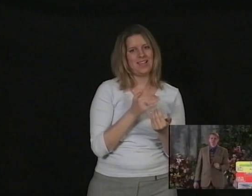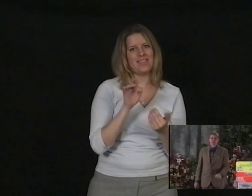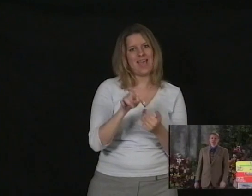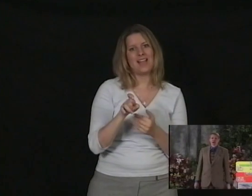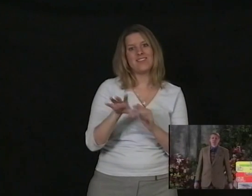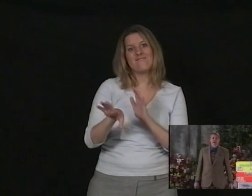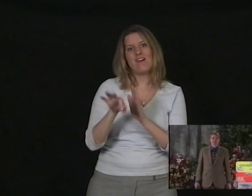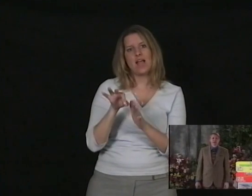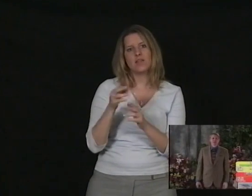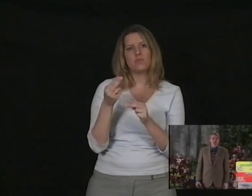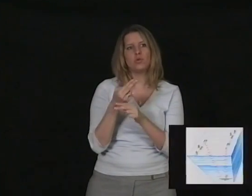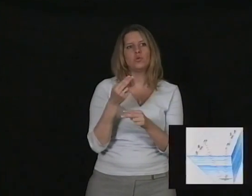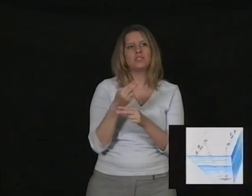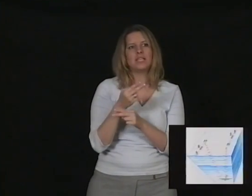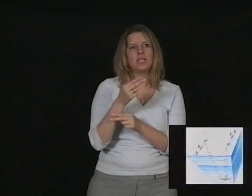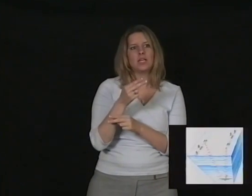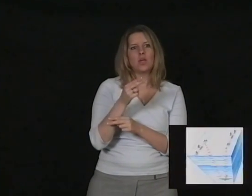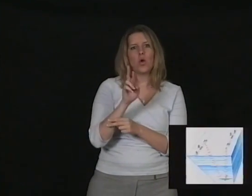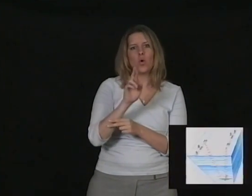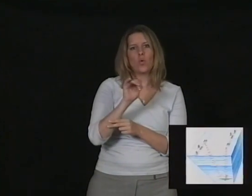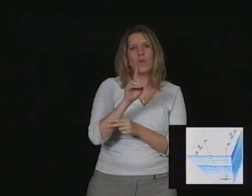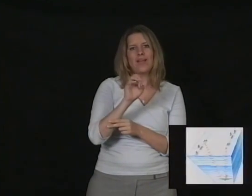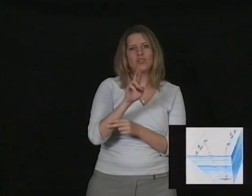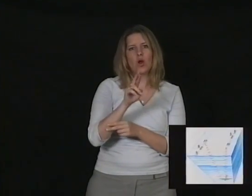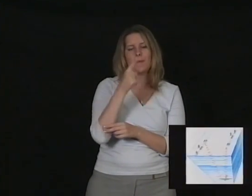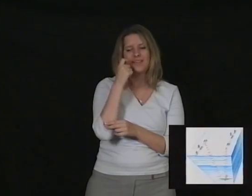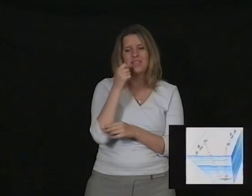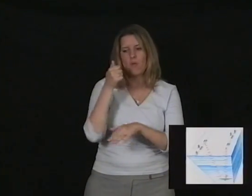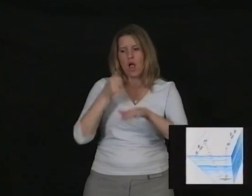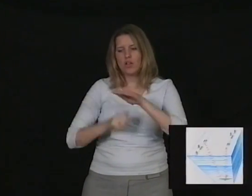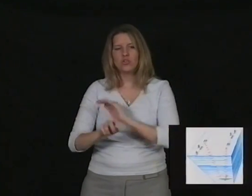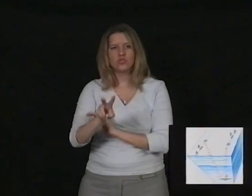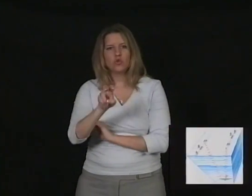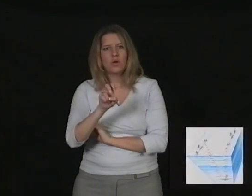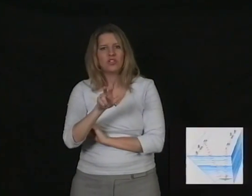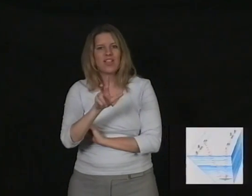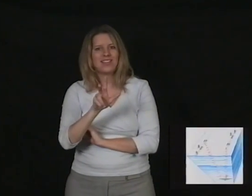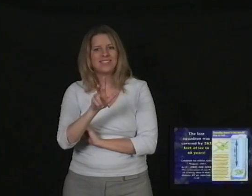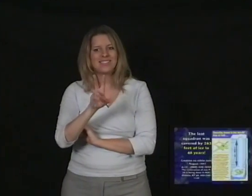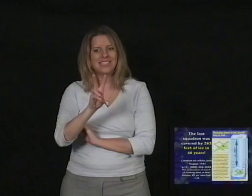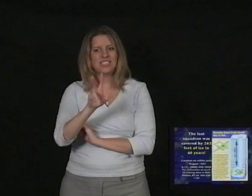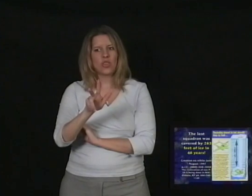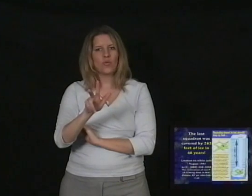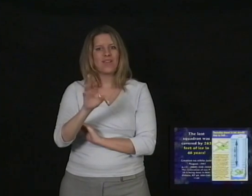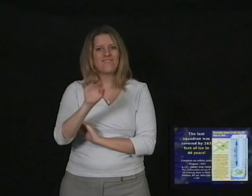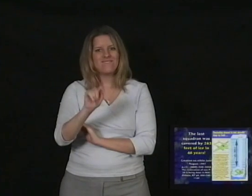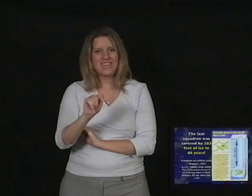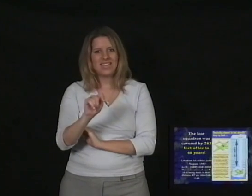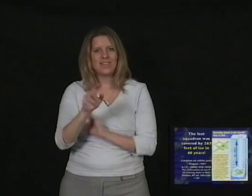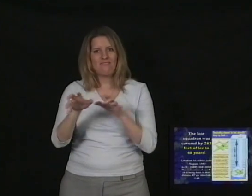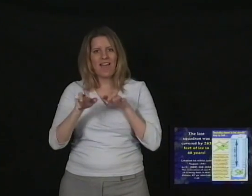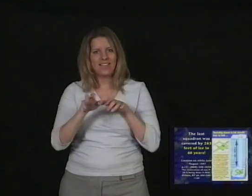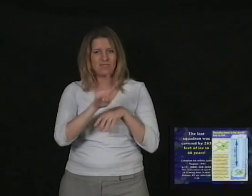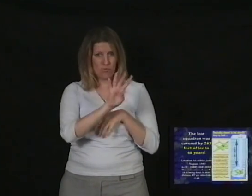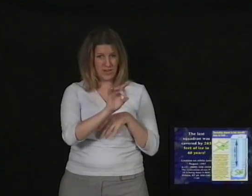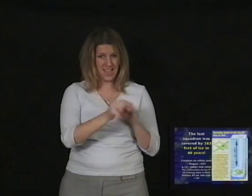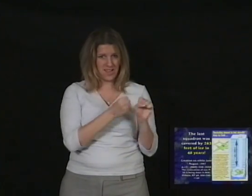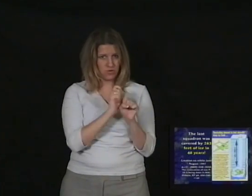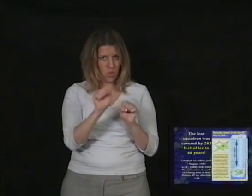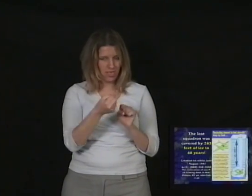had to find them using ground-penetrating radar because the airplanes were under 263 feet of ice in 48